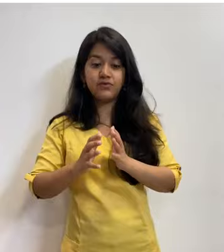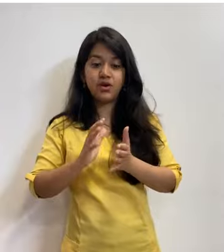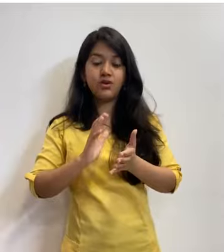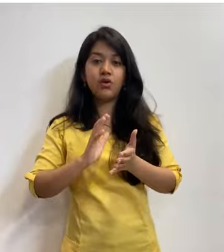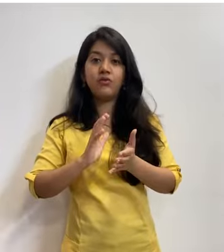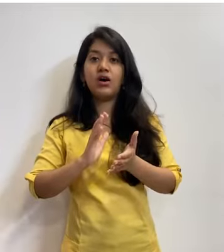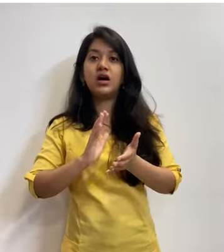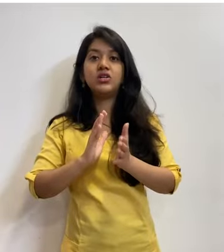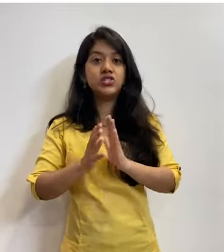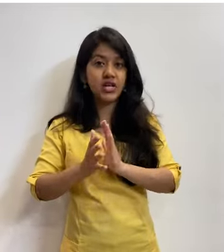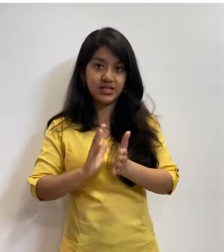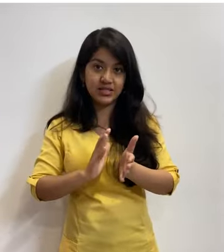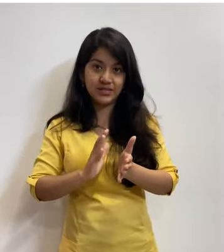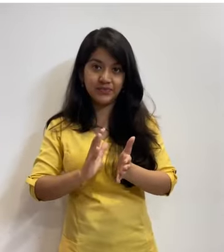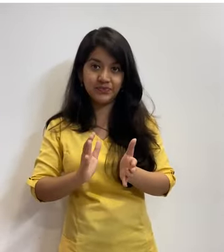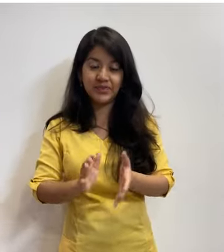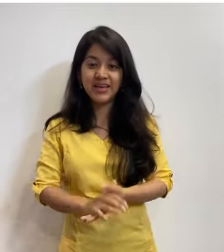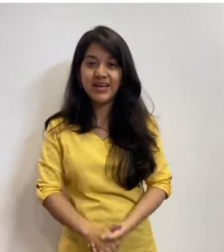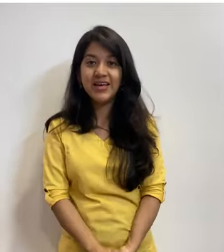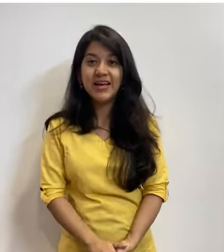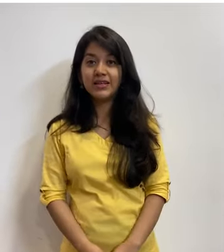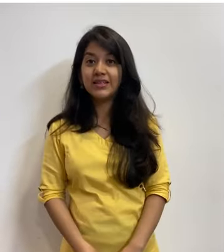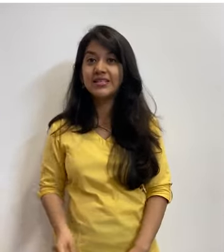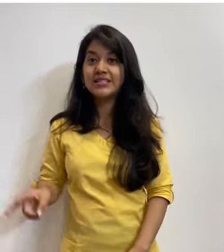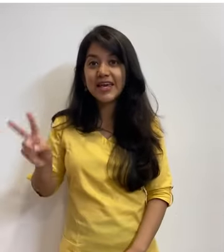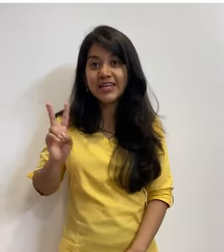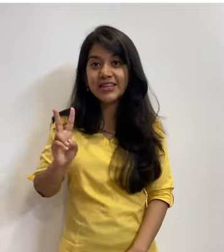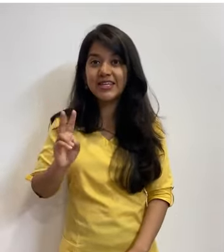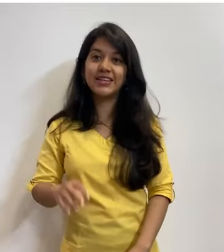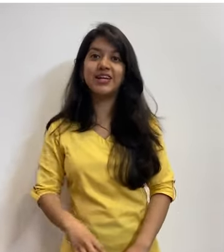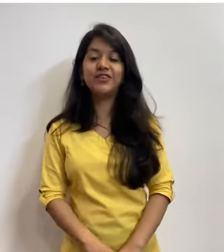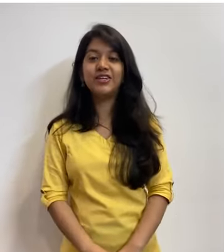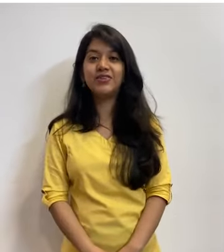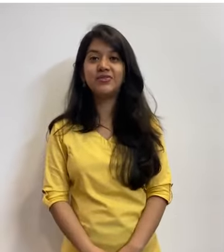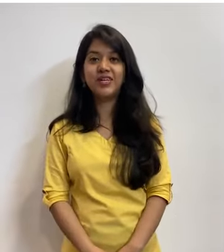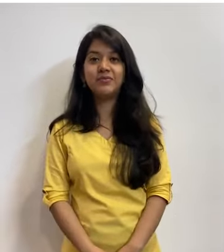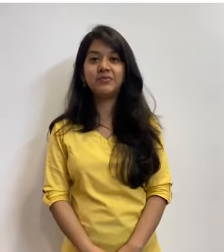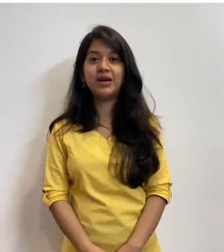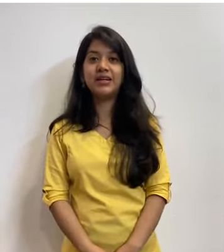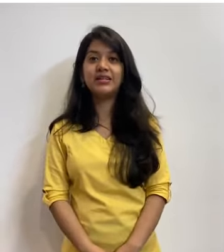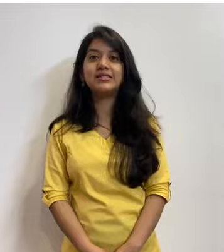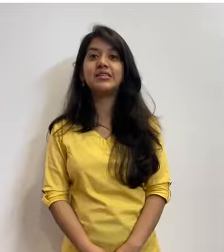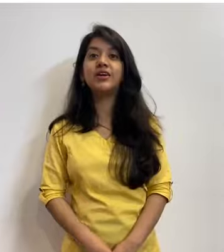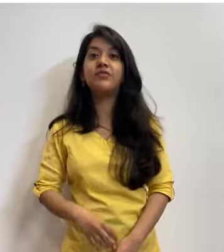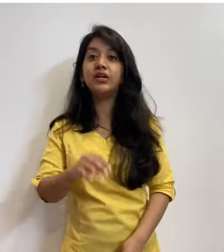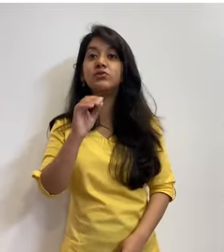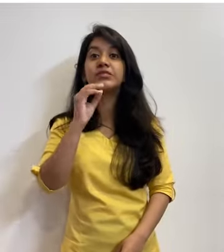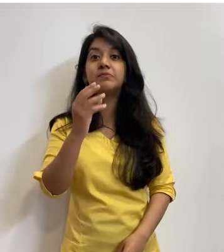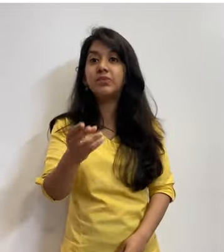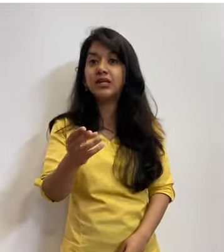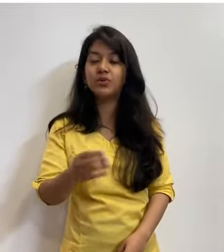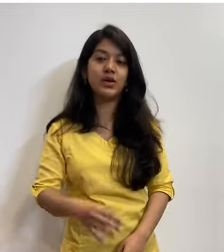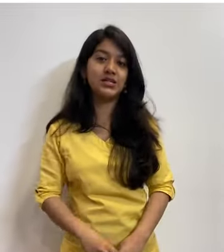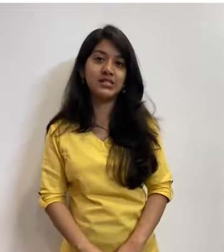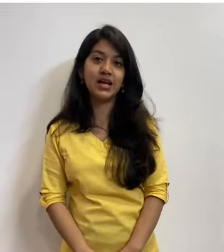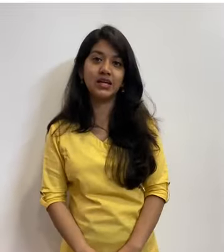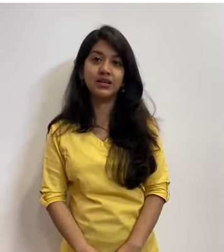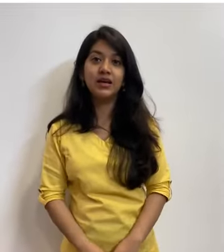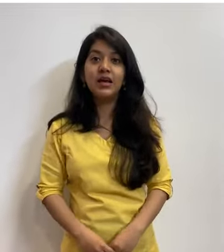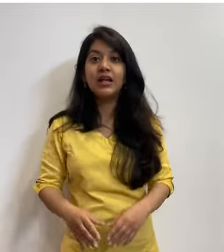front of our chest. The second thing that we need to keep in mind is that we don't speak while signing.